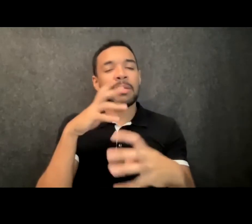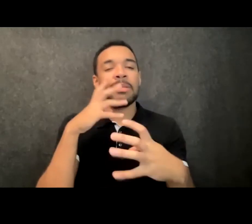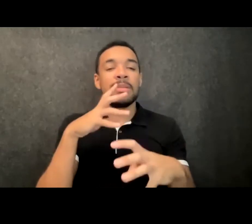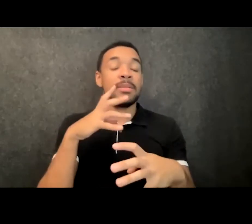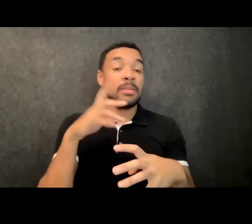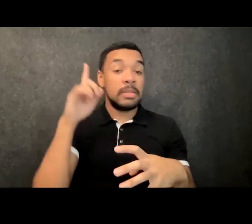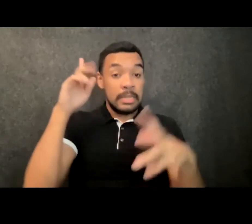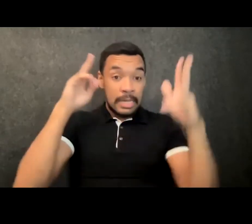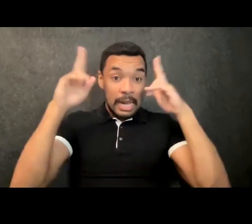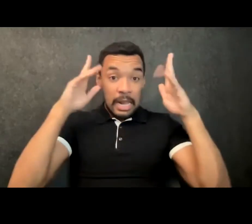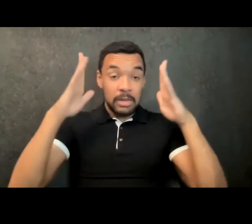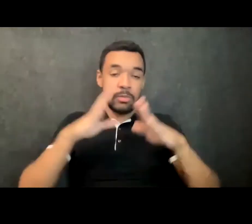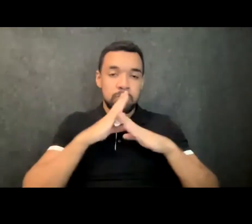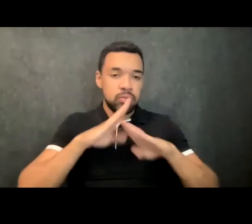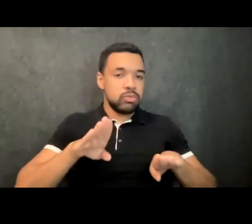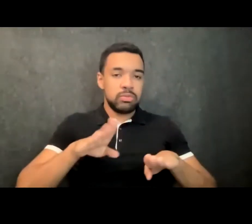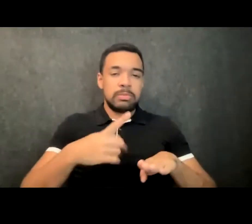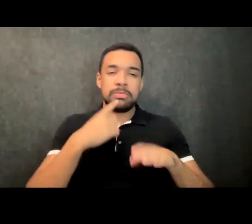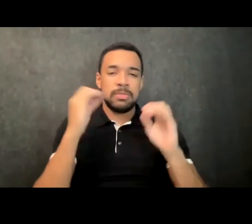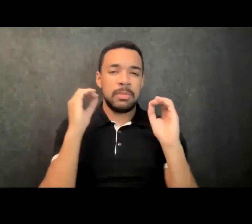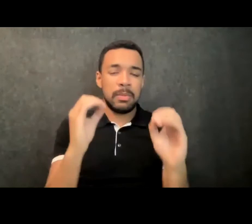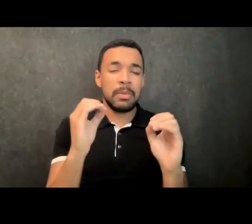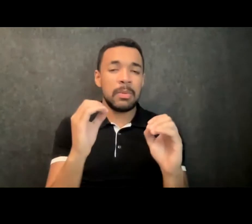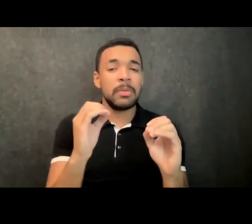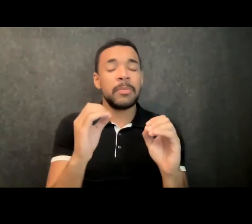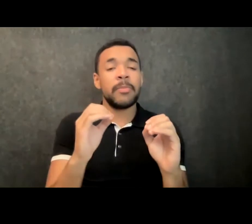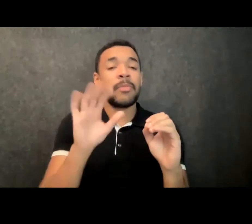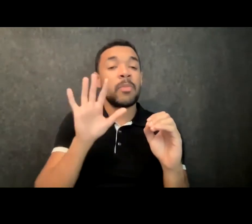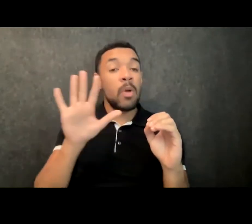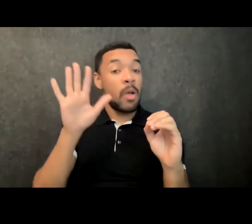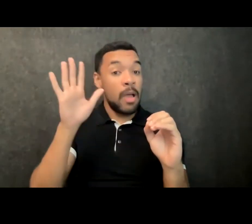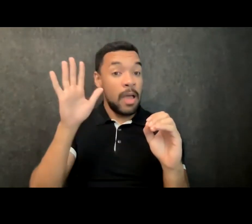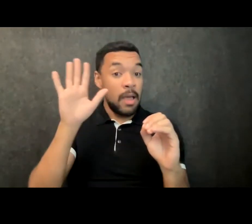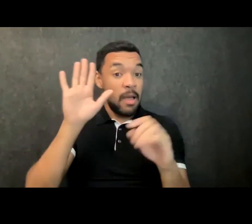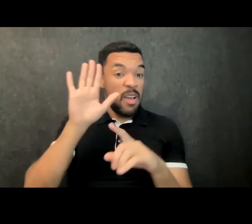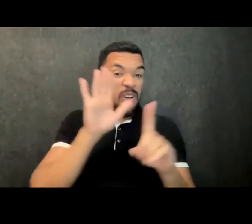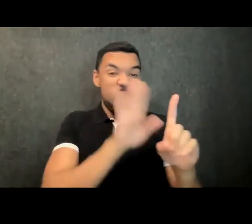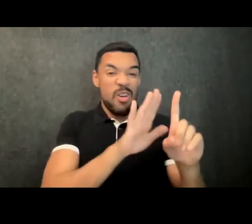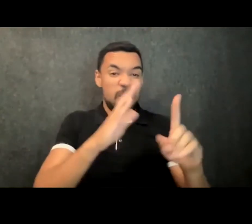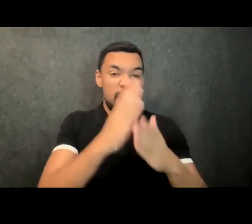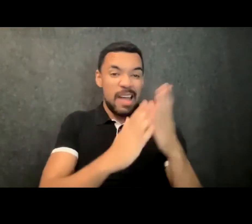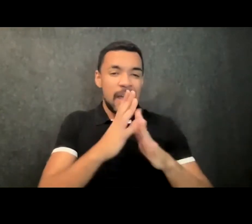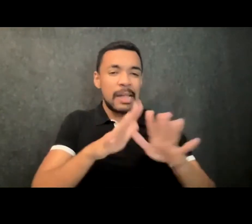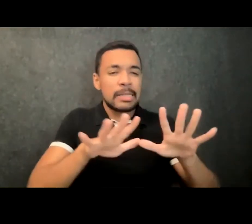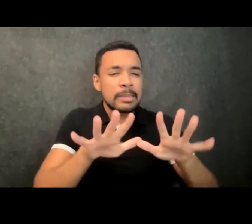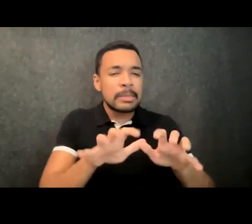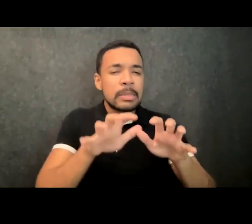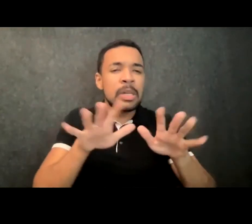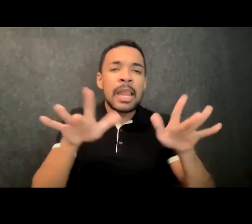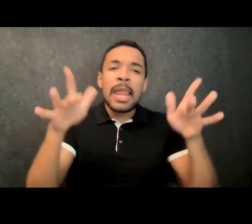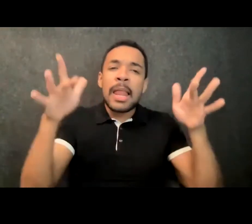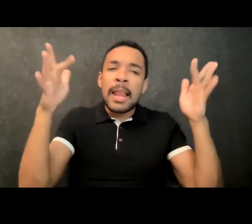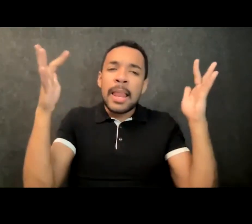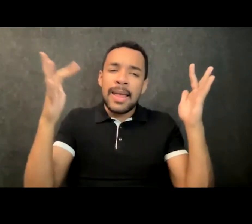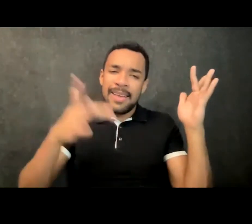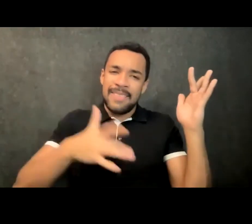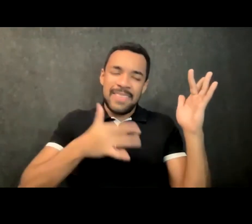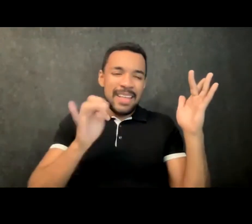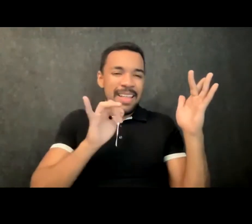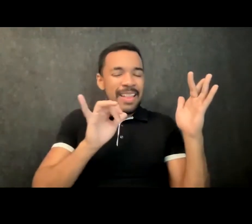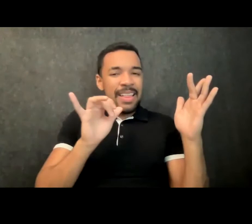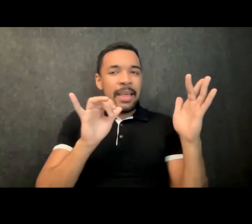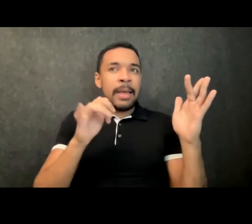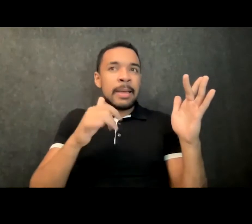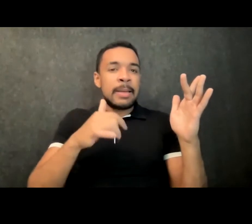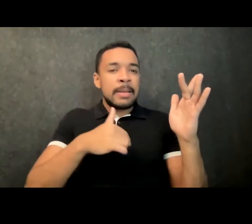so gentle, as though I was something very fragile, something that needed a lot of care. She let the